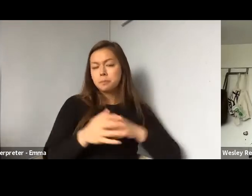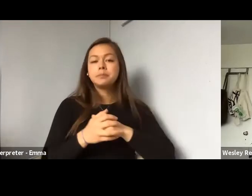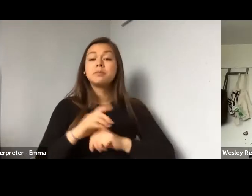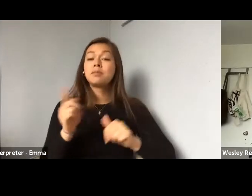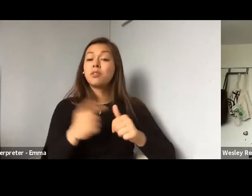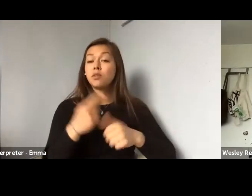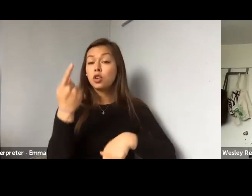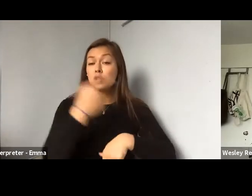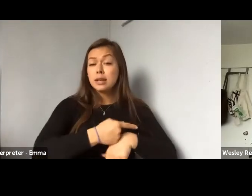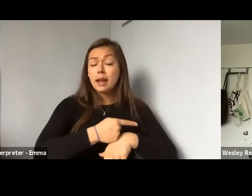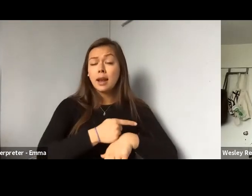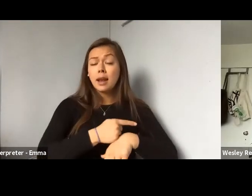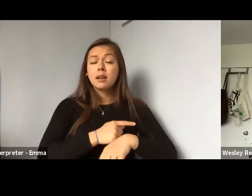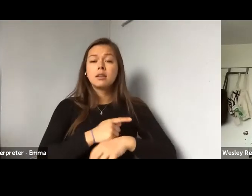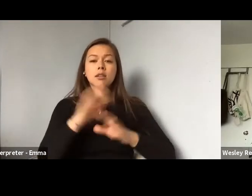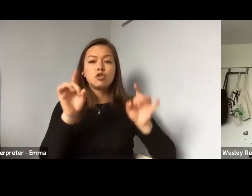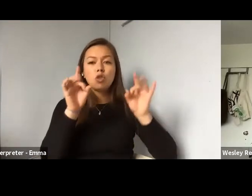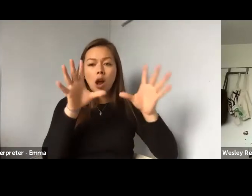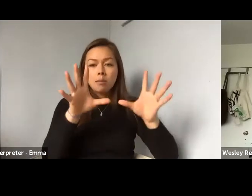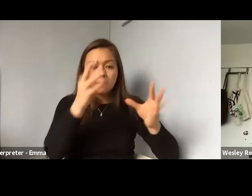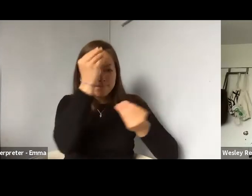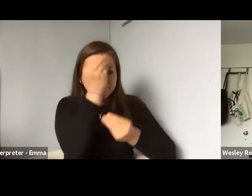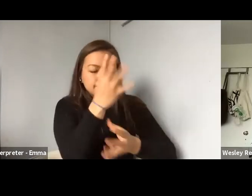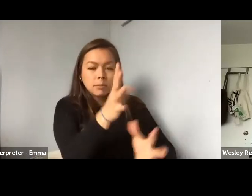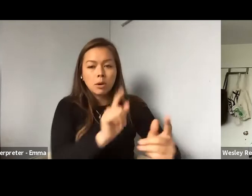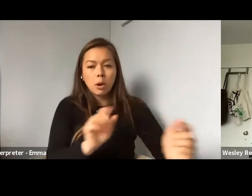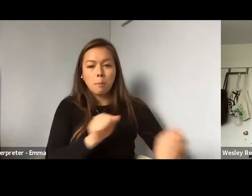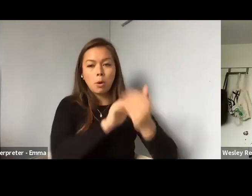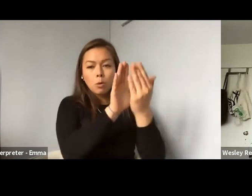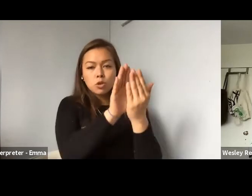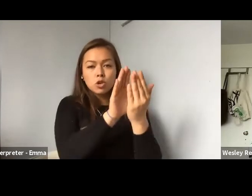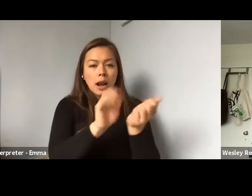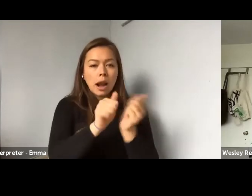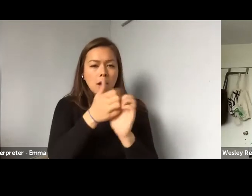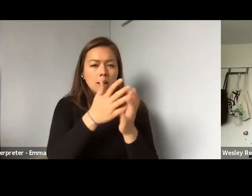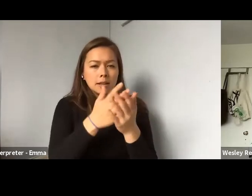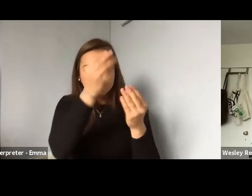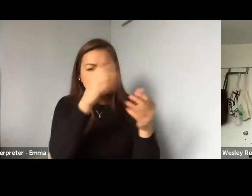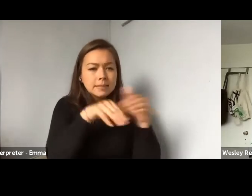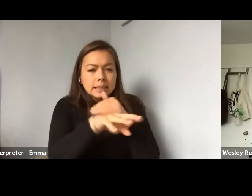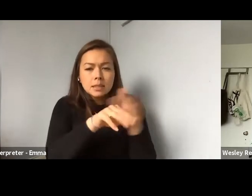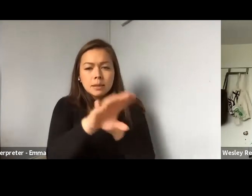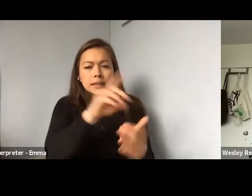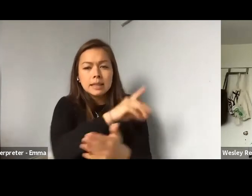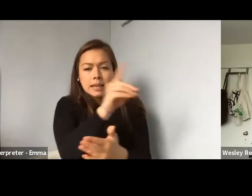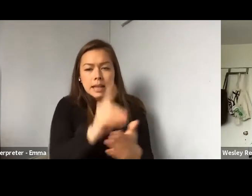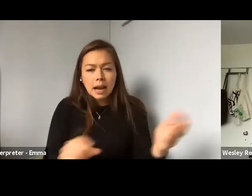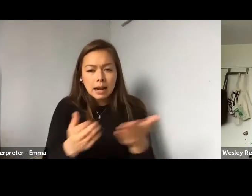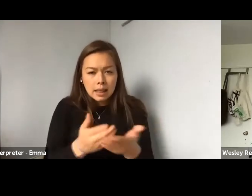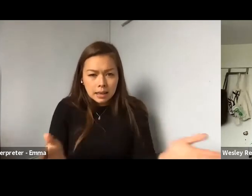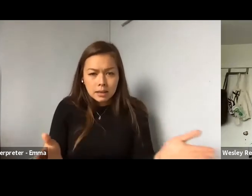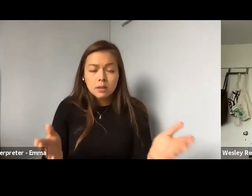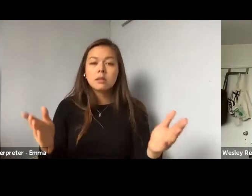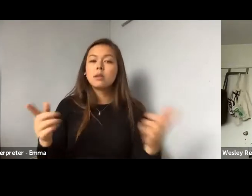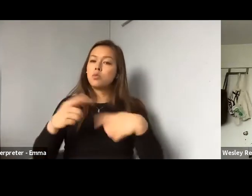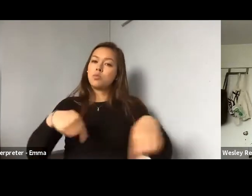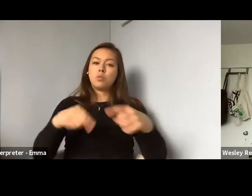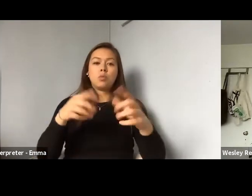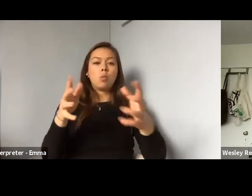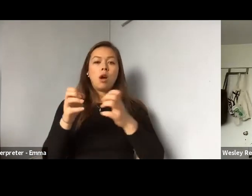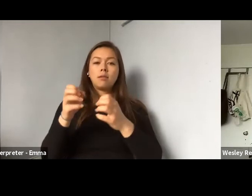and accessible programming. In the design of it, we wanted to work on to create an accessible program for all. So we met with